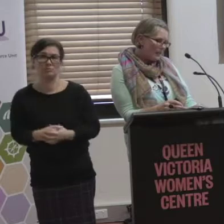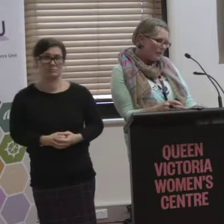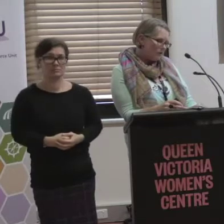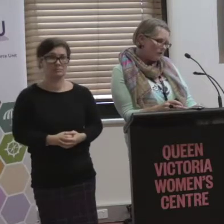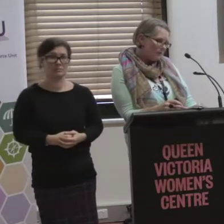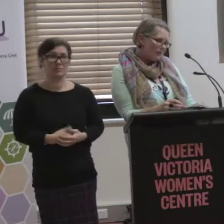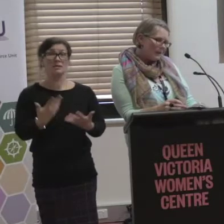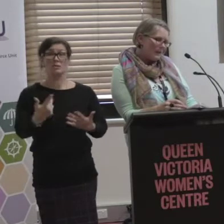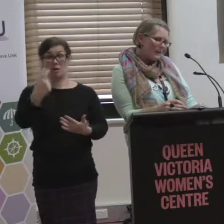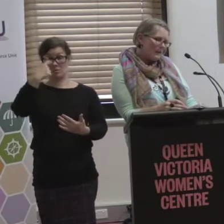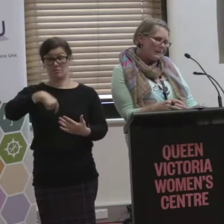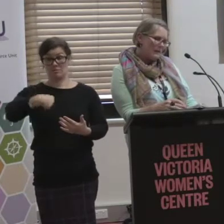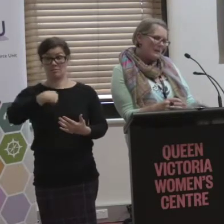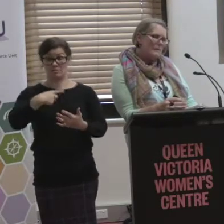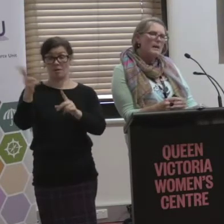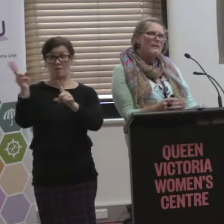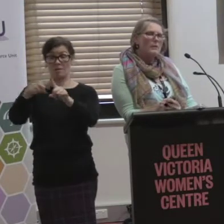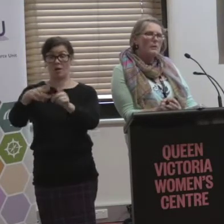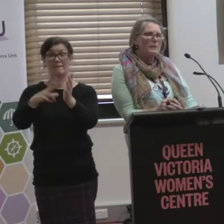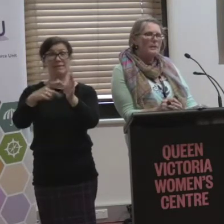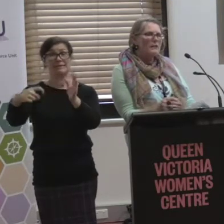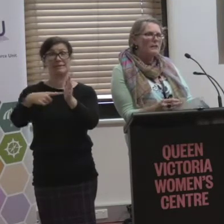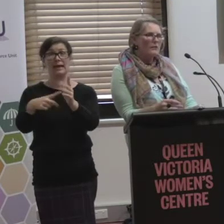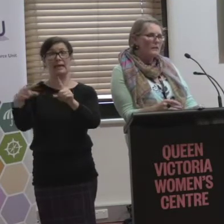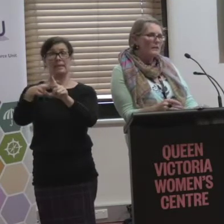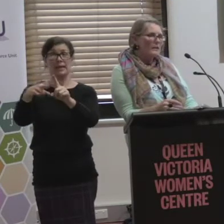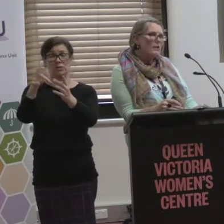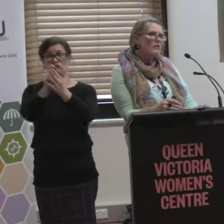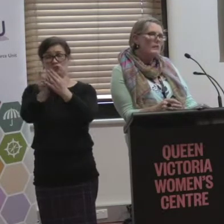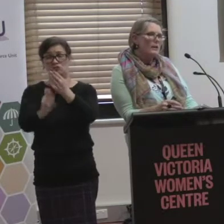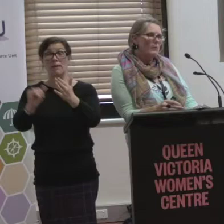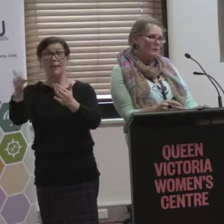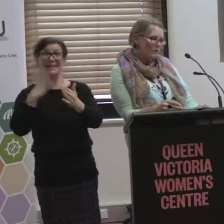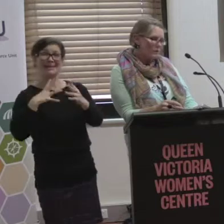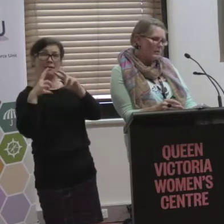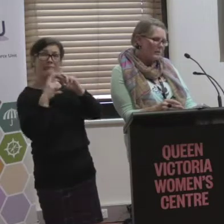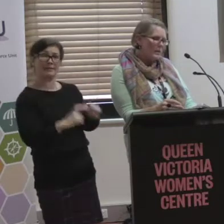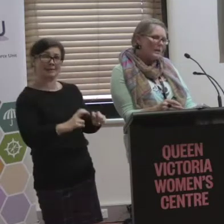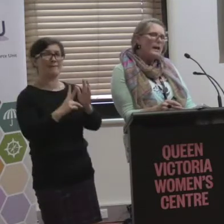VCAT application, and then there may very well be a need for an investigation.